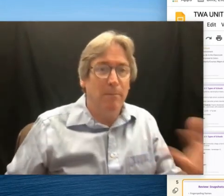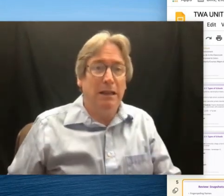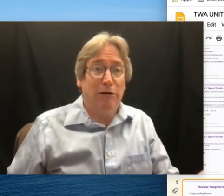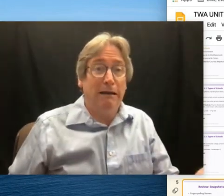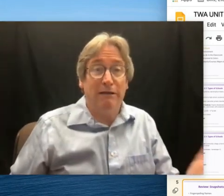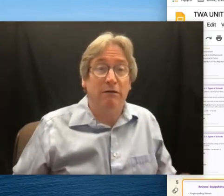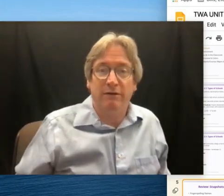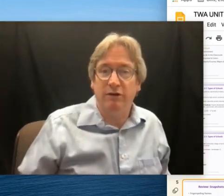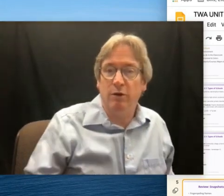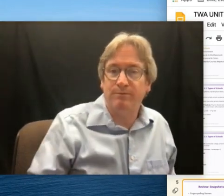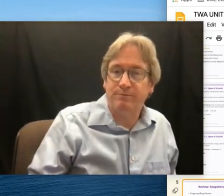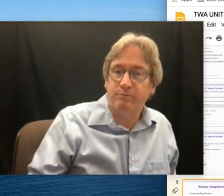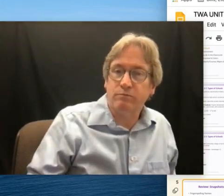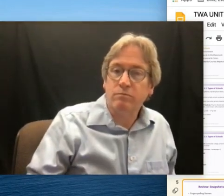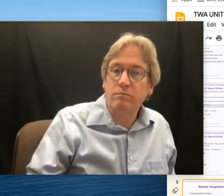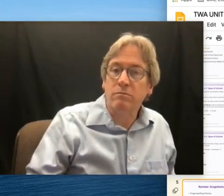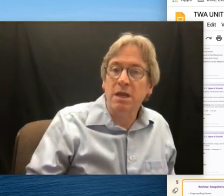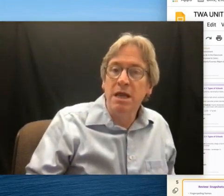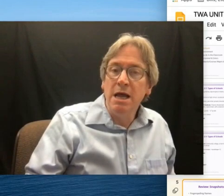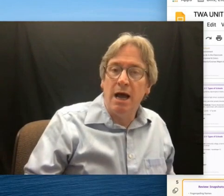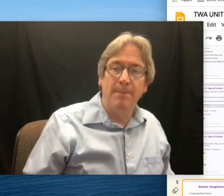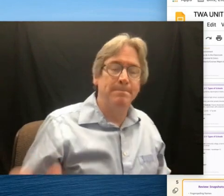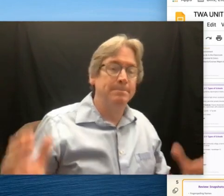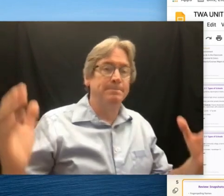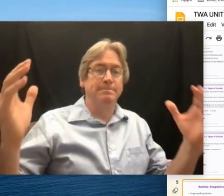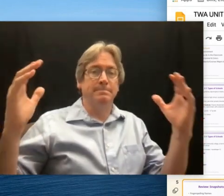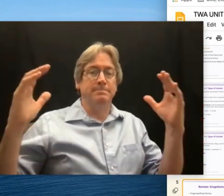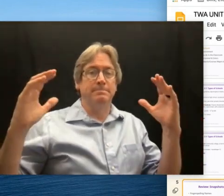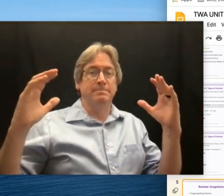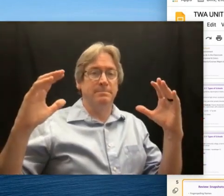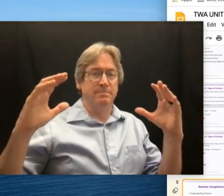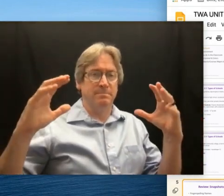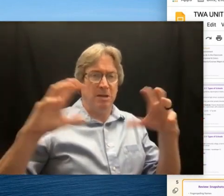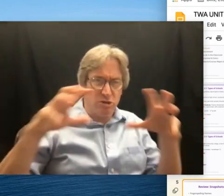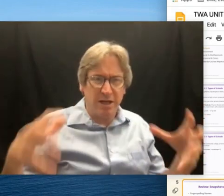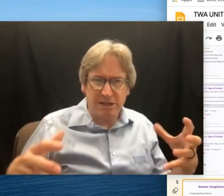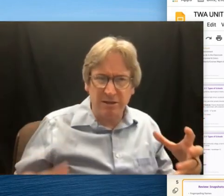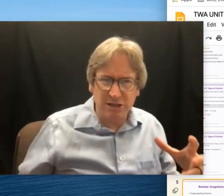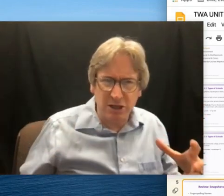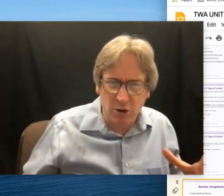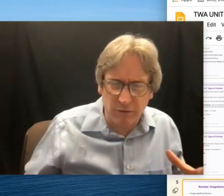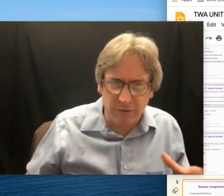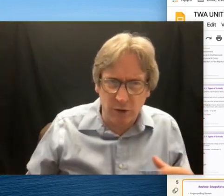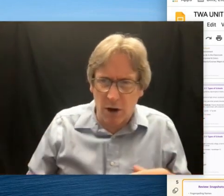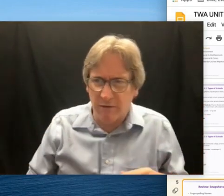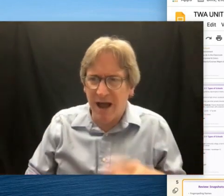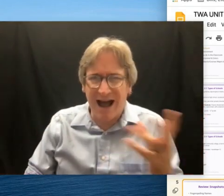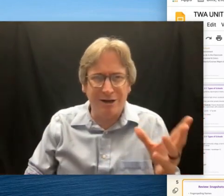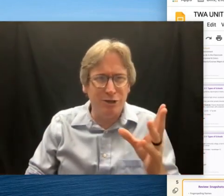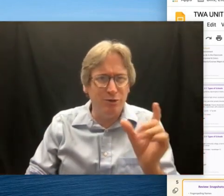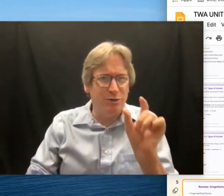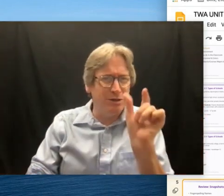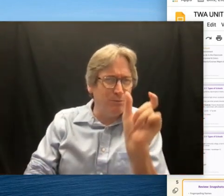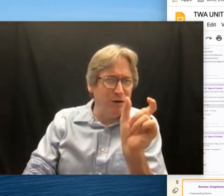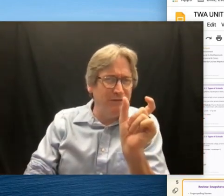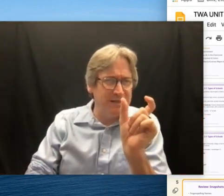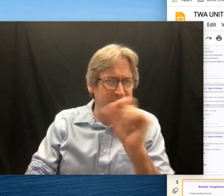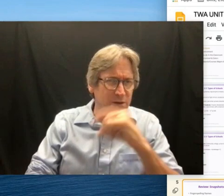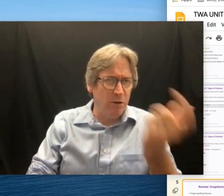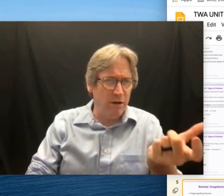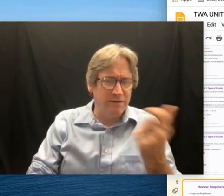You get malaria there if you go. So that's a good overview of how to do those